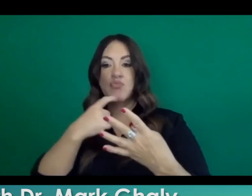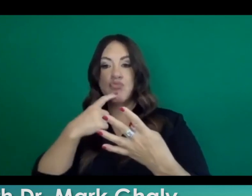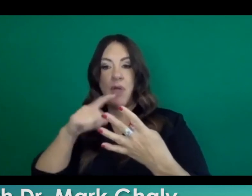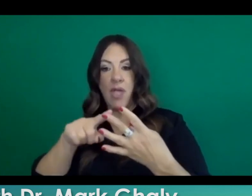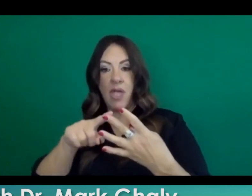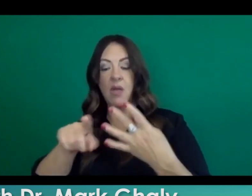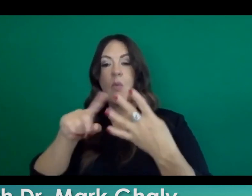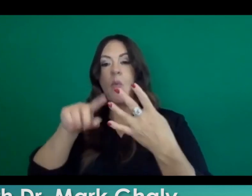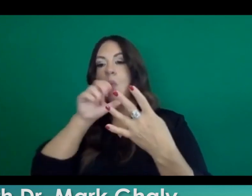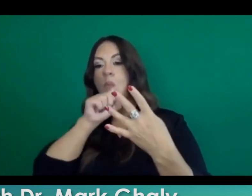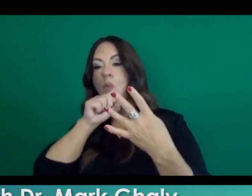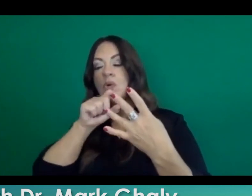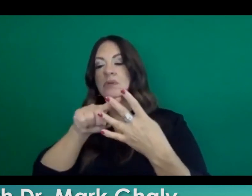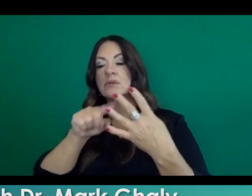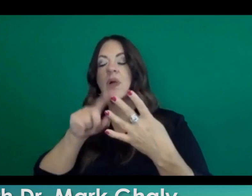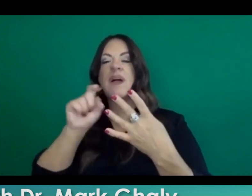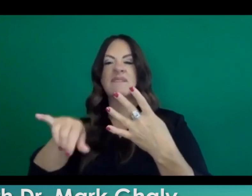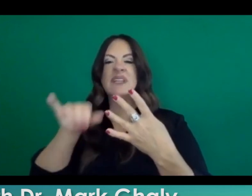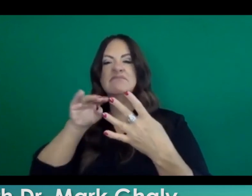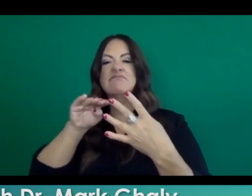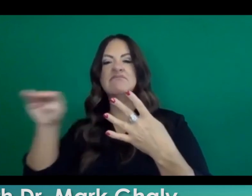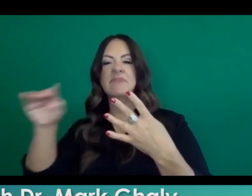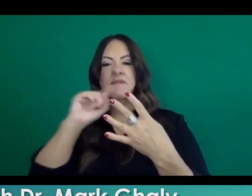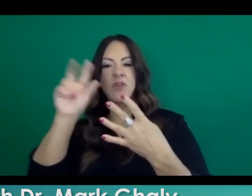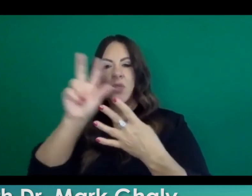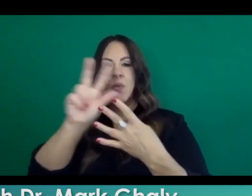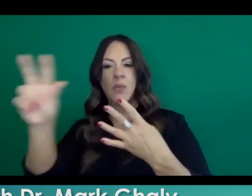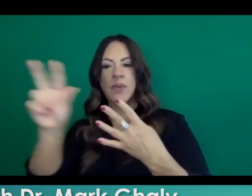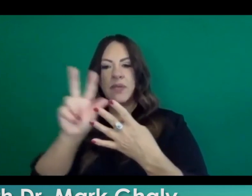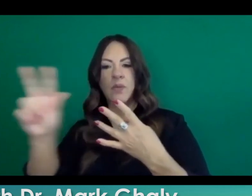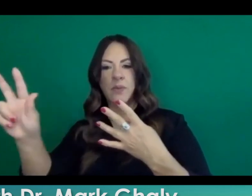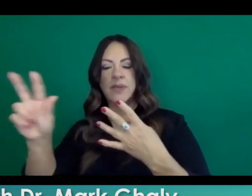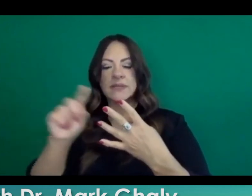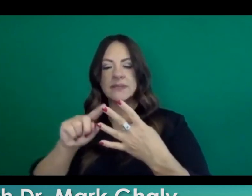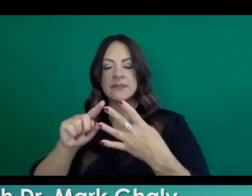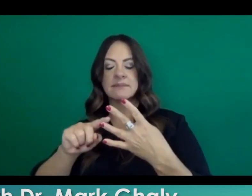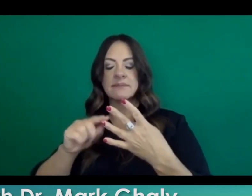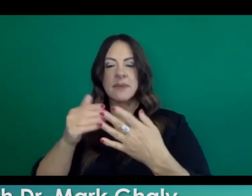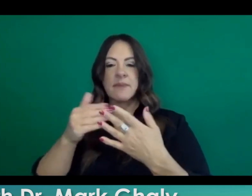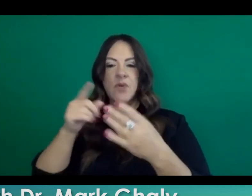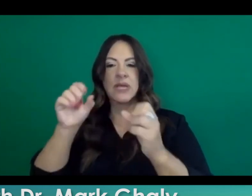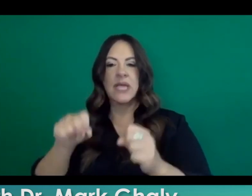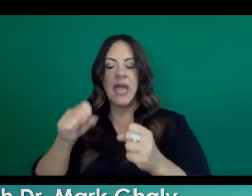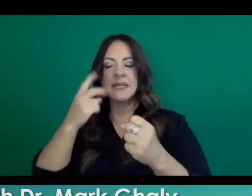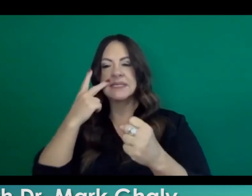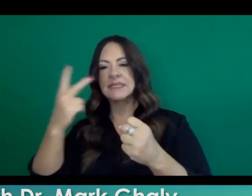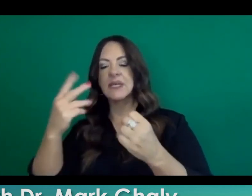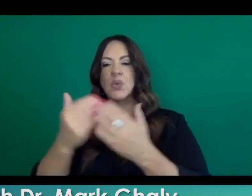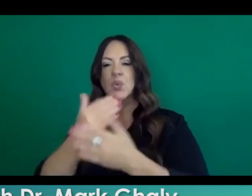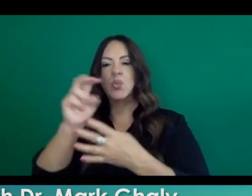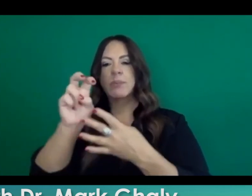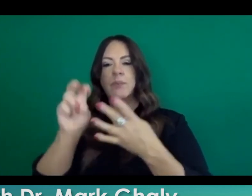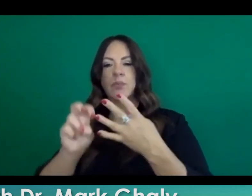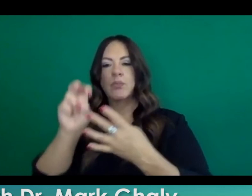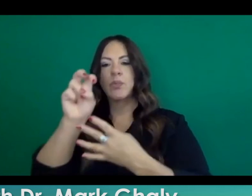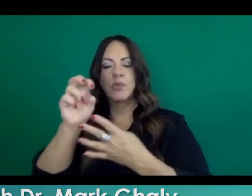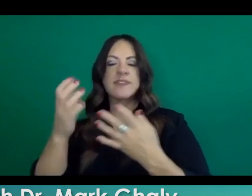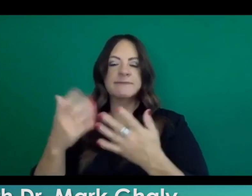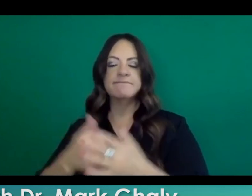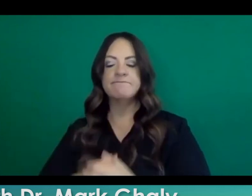stay for at least 3 weeks, as I described earlier. Final question, Ashley Zavala, Cron 4.